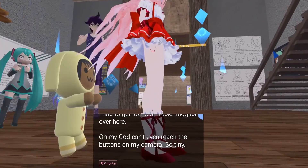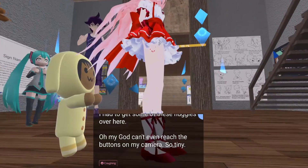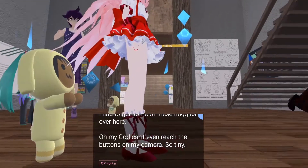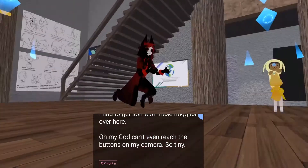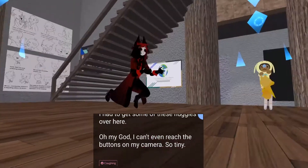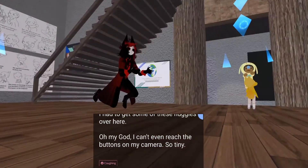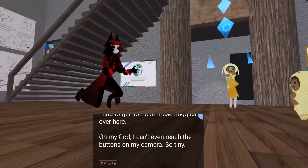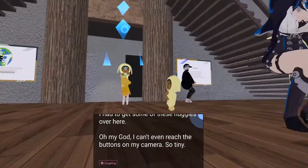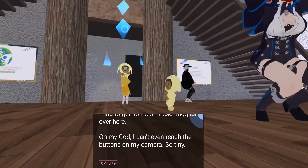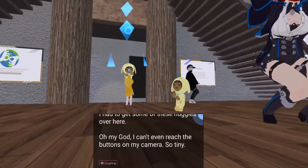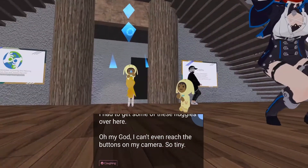Oh god.